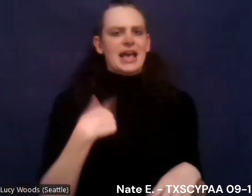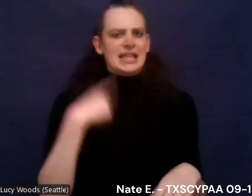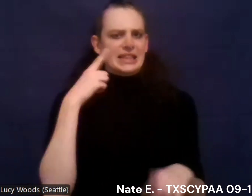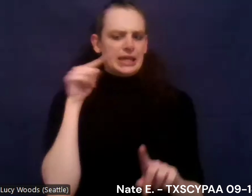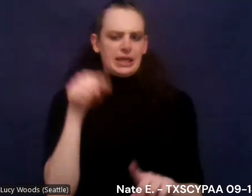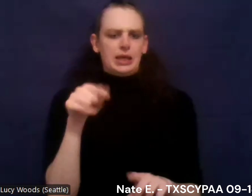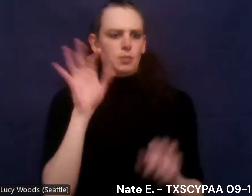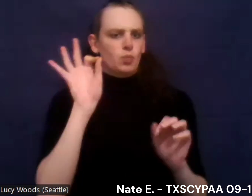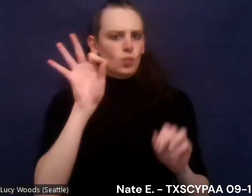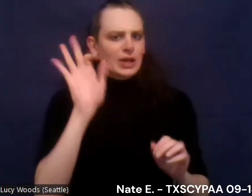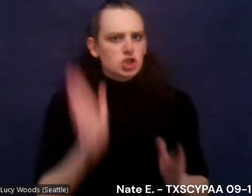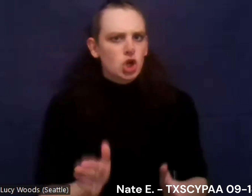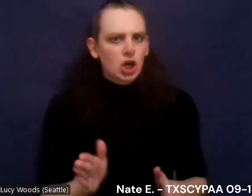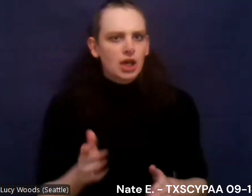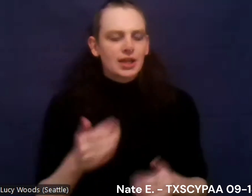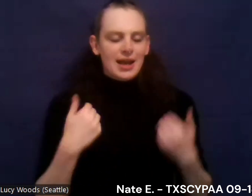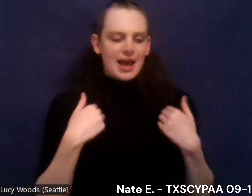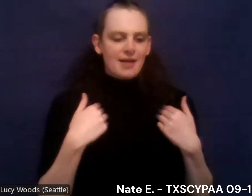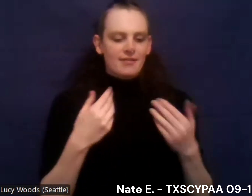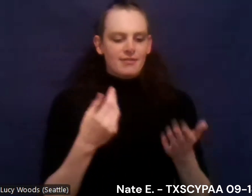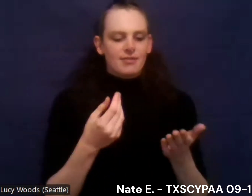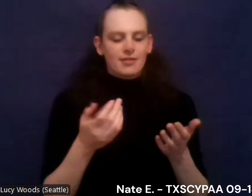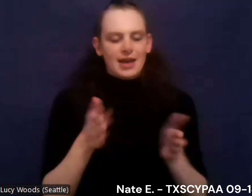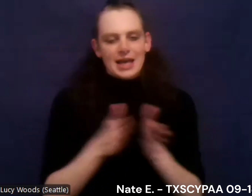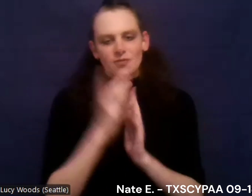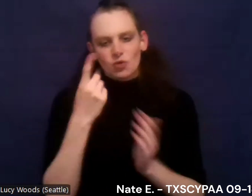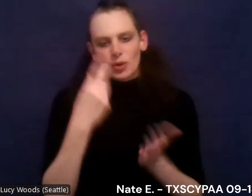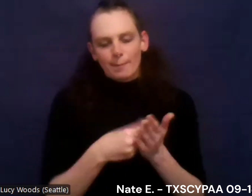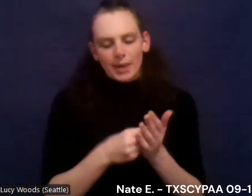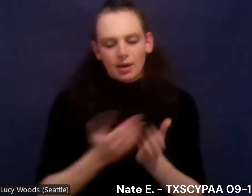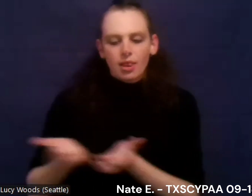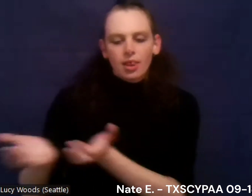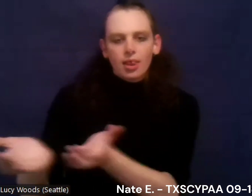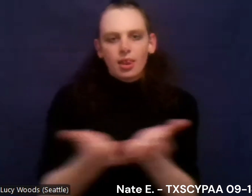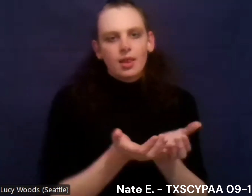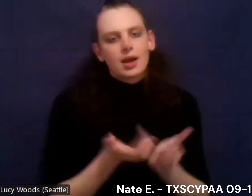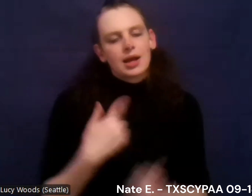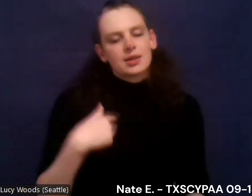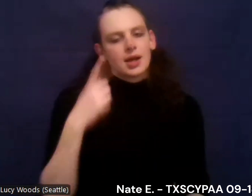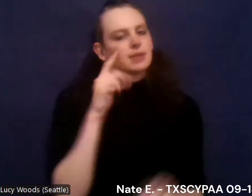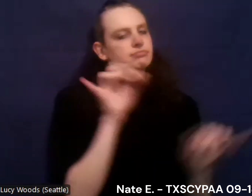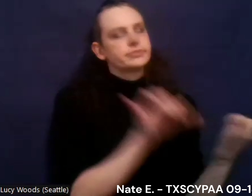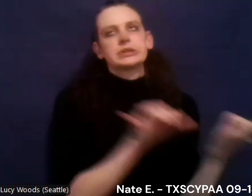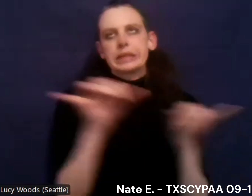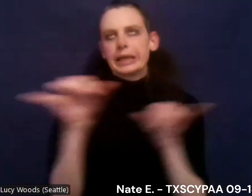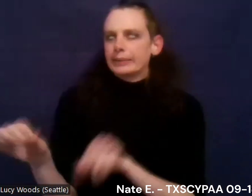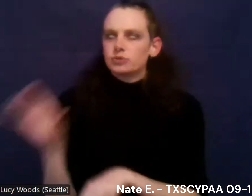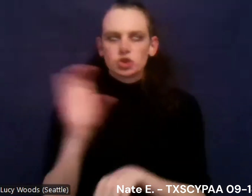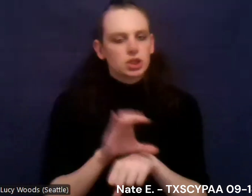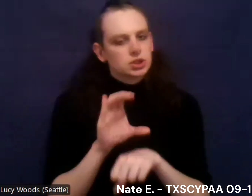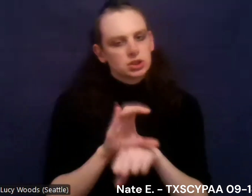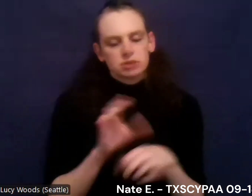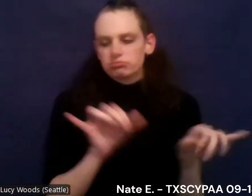then they like pass the collection basket and I'm just like, oh God, like this is the same thing. And it's just